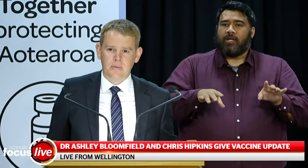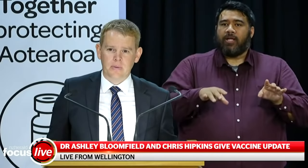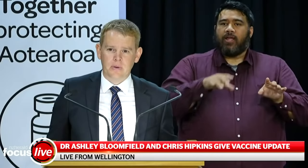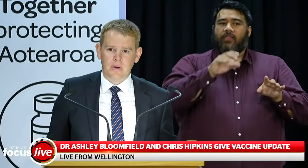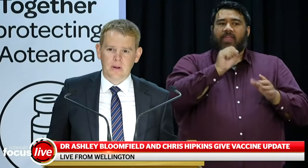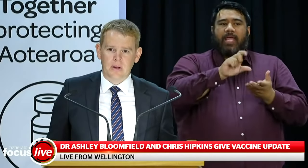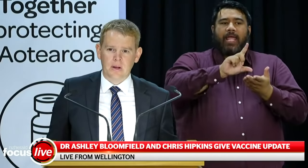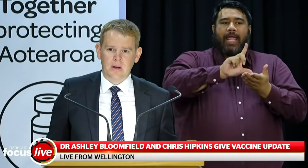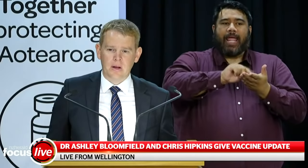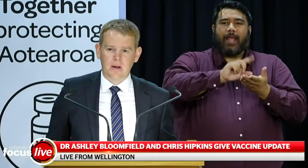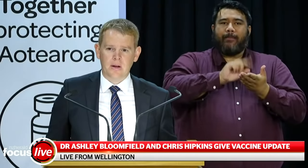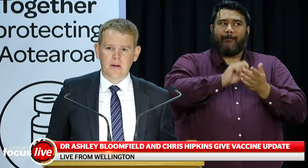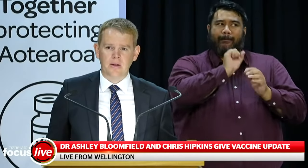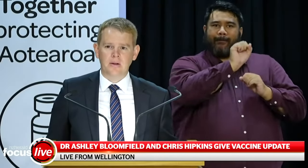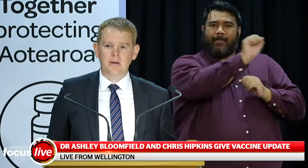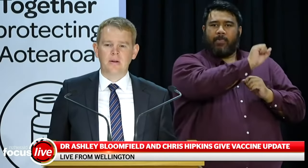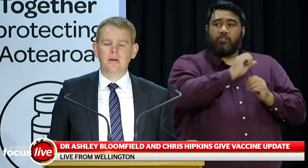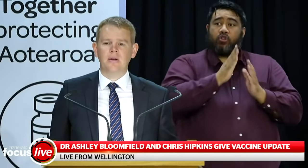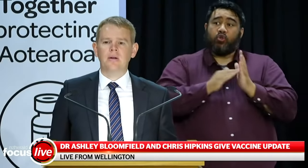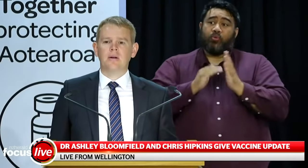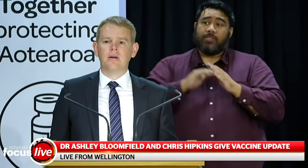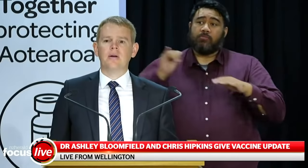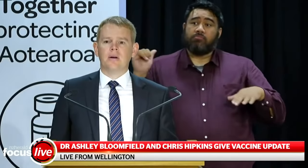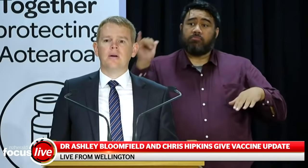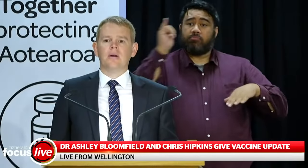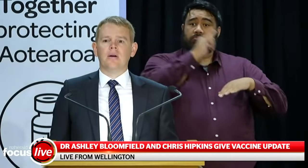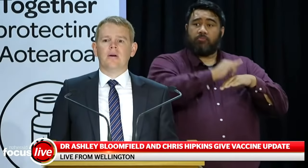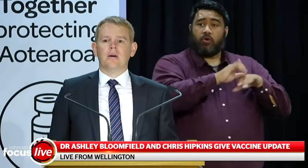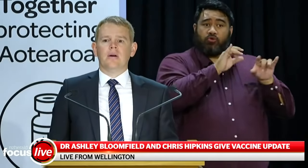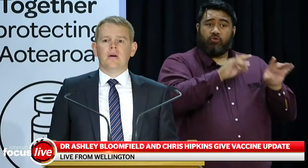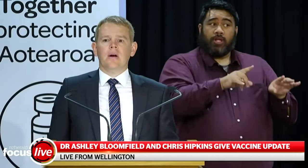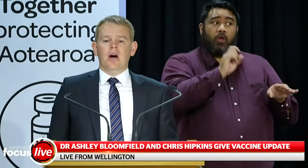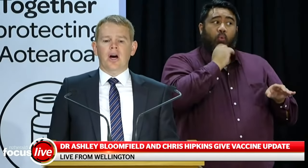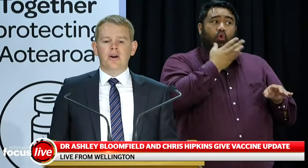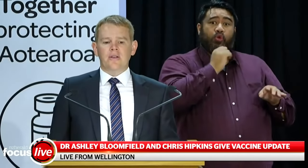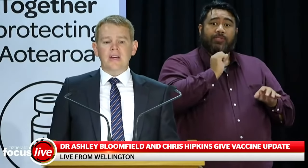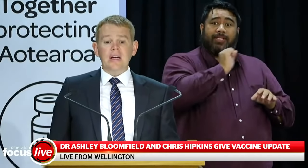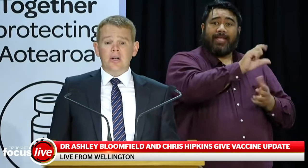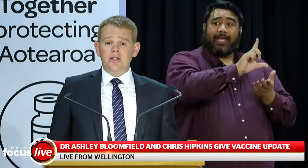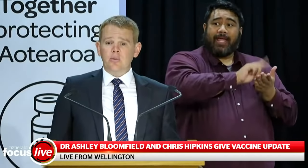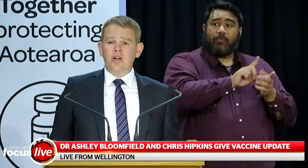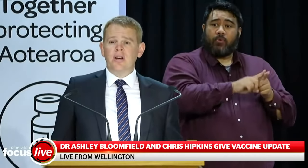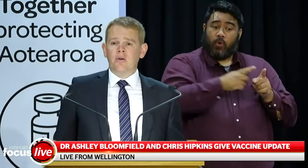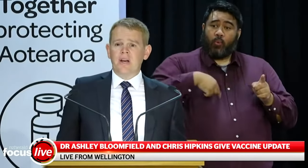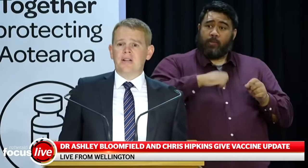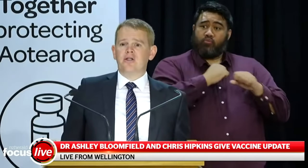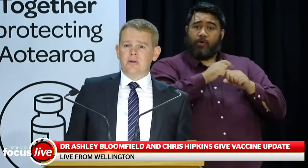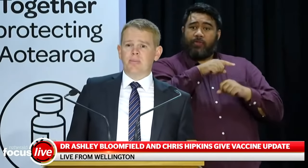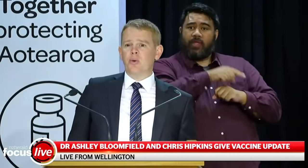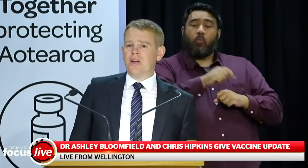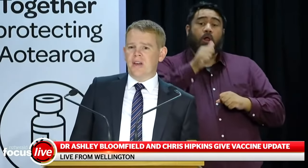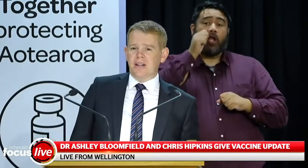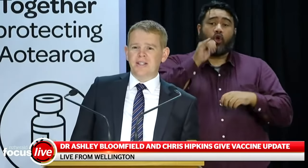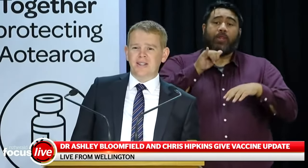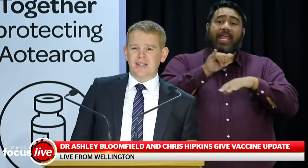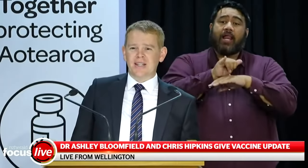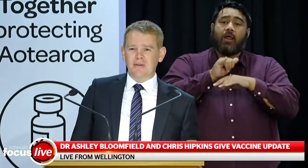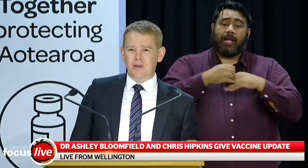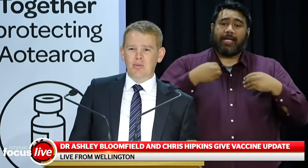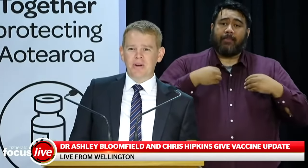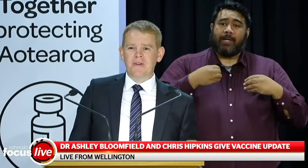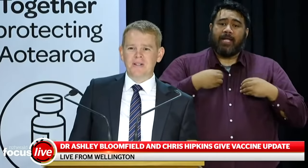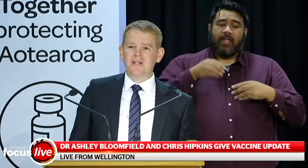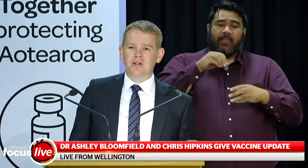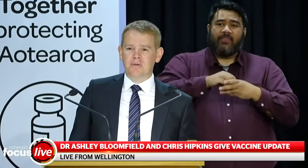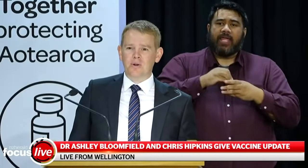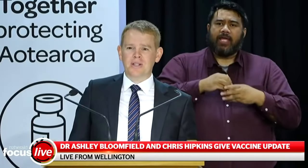COVID apps in the line-up into the Australian bubble? I know that the airlines are working on that in terms of building that into their